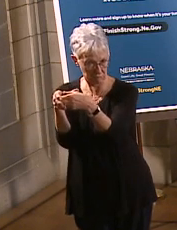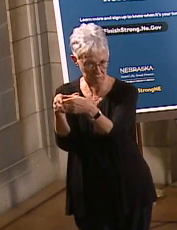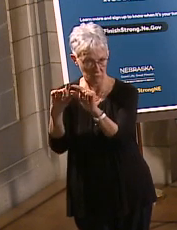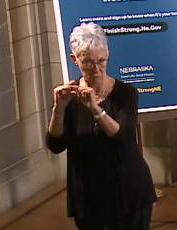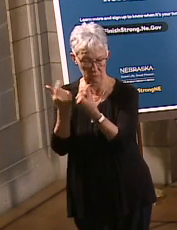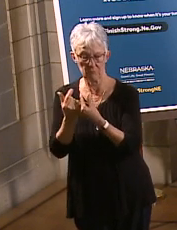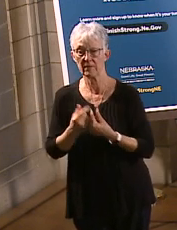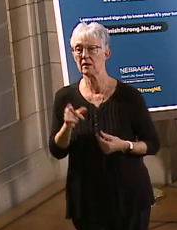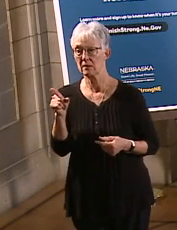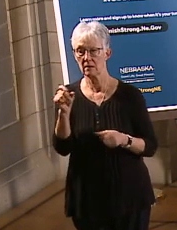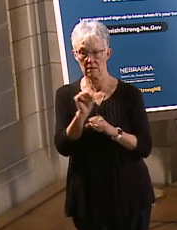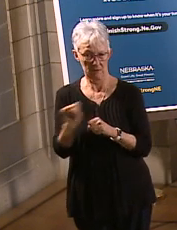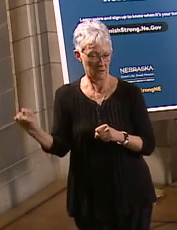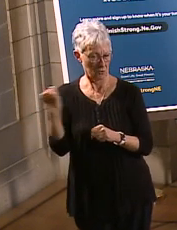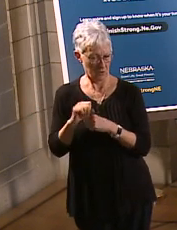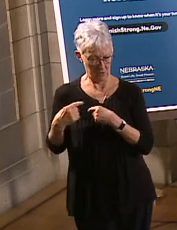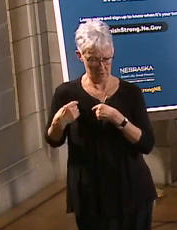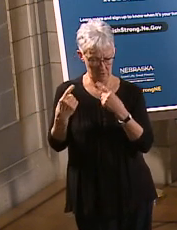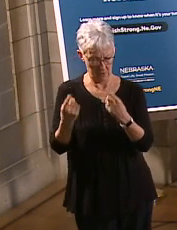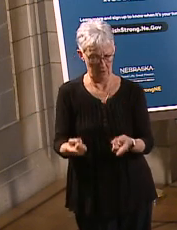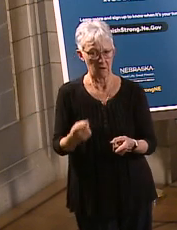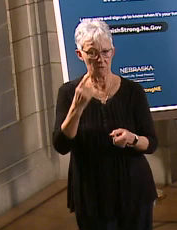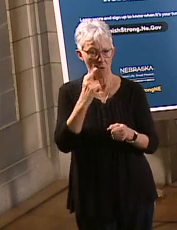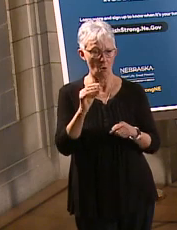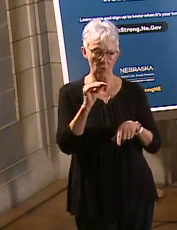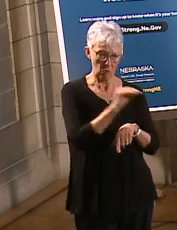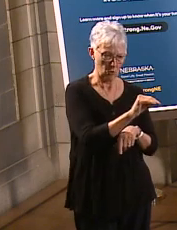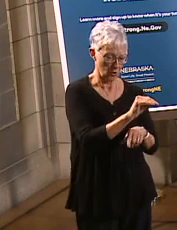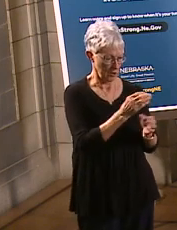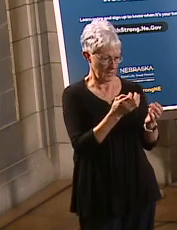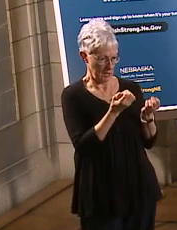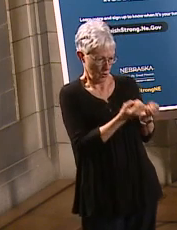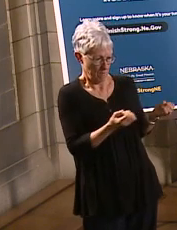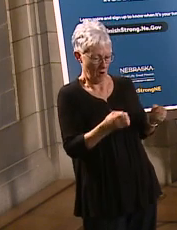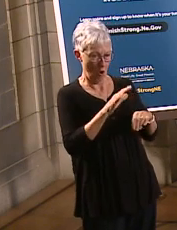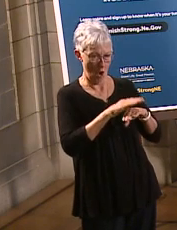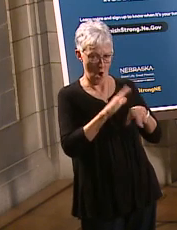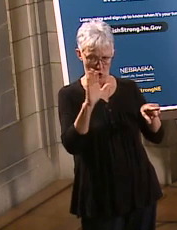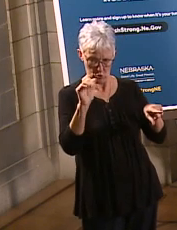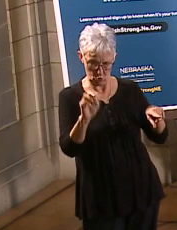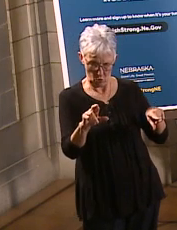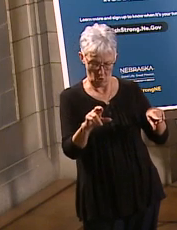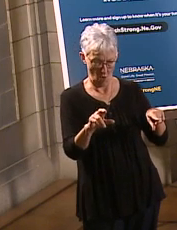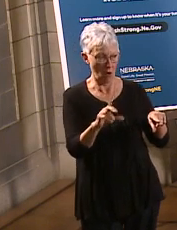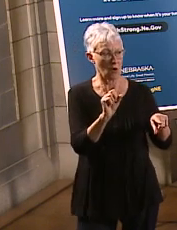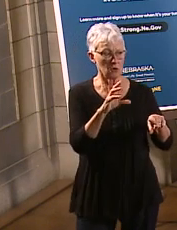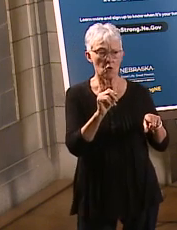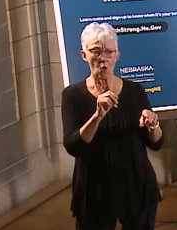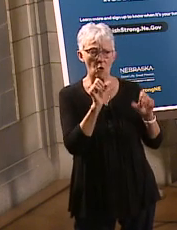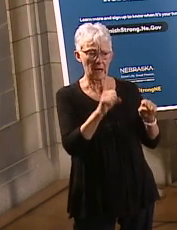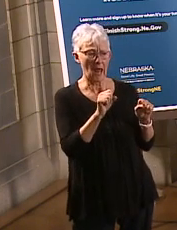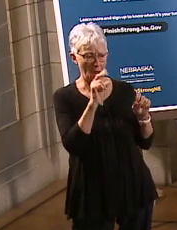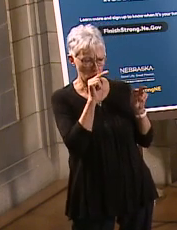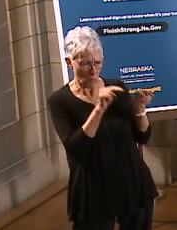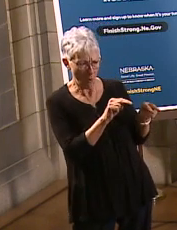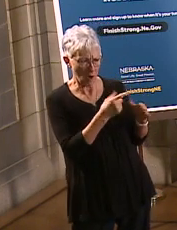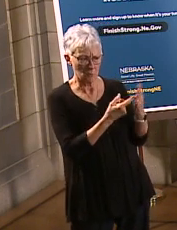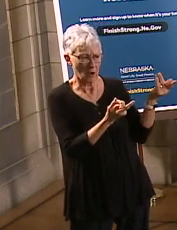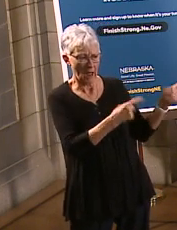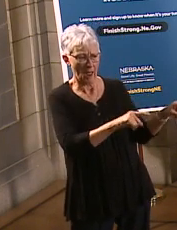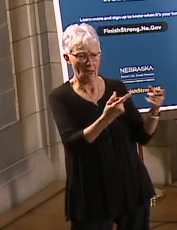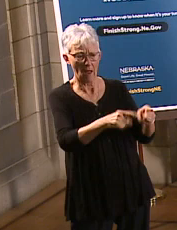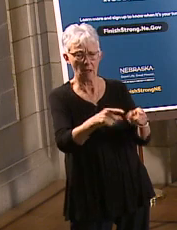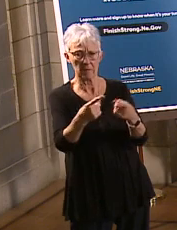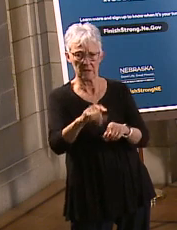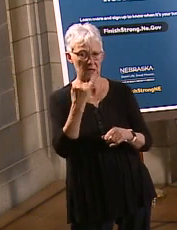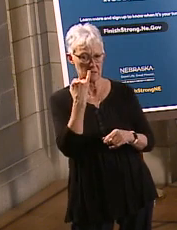install the trackers or the equipment on these cars to be able to track what was going on with regard to the E30 campaign.